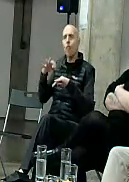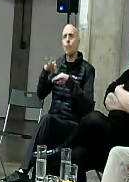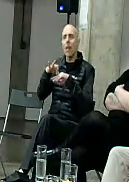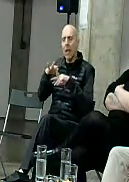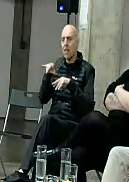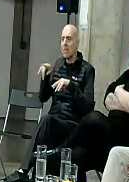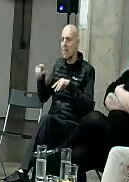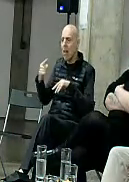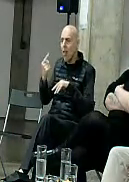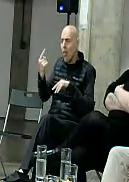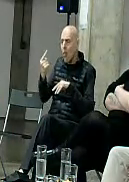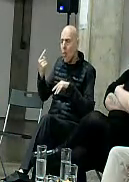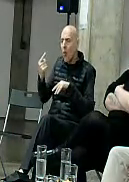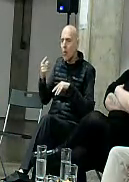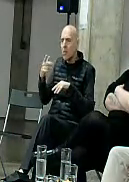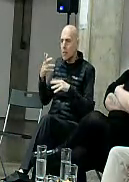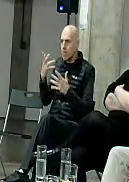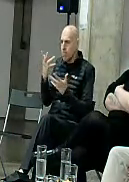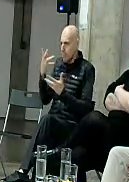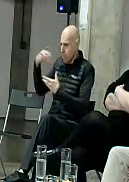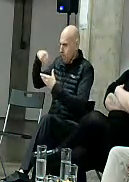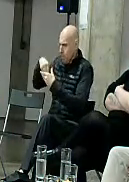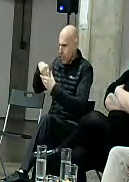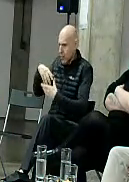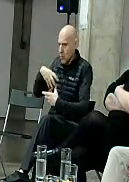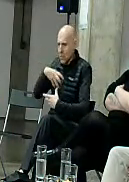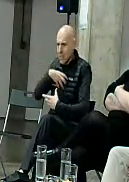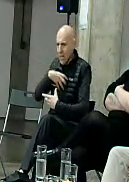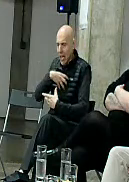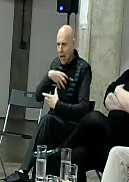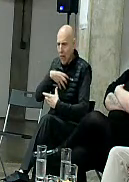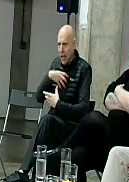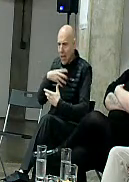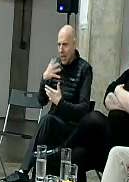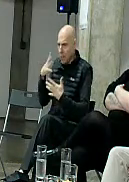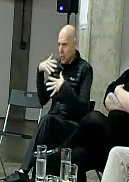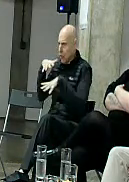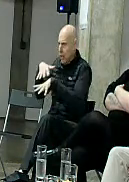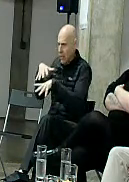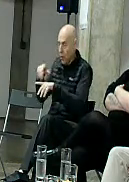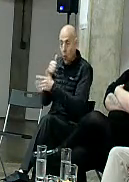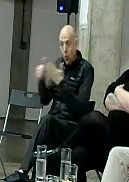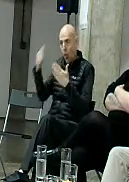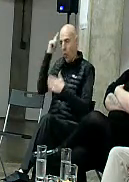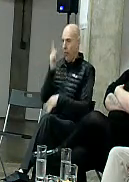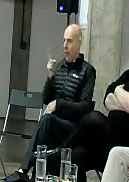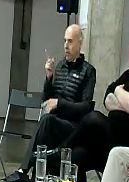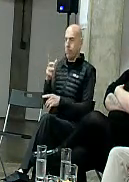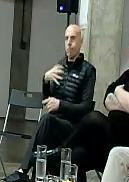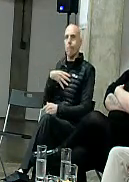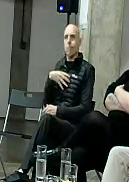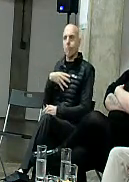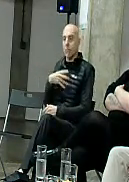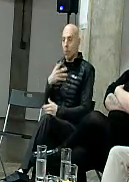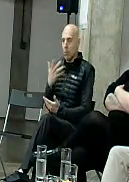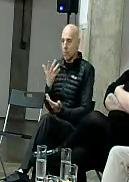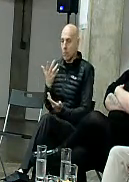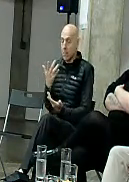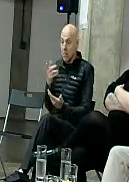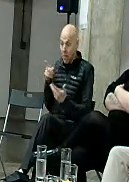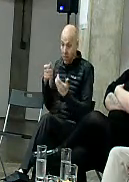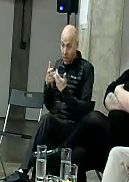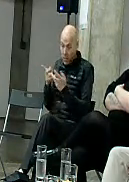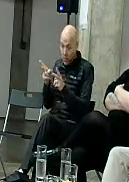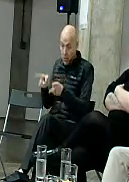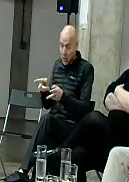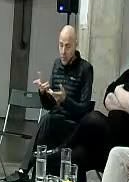scary as being in the Lord of the Rings film when you're being chased. So, yeah, that's how he